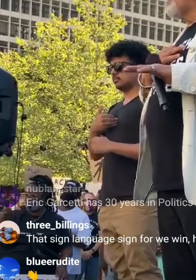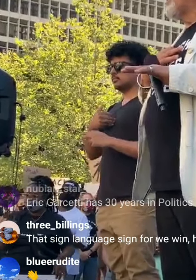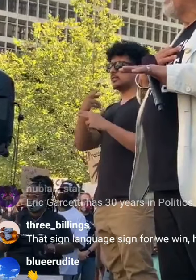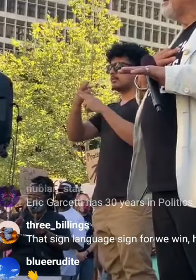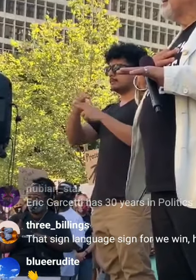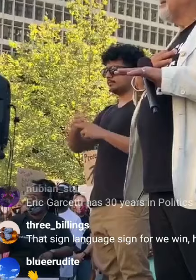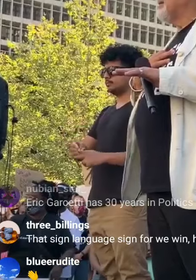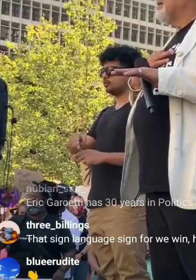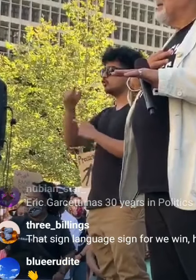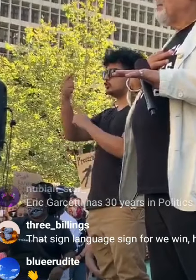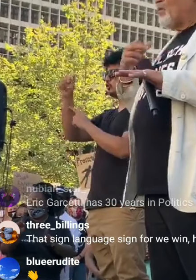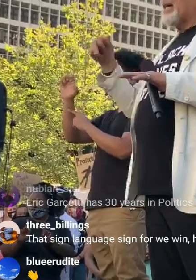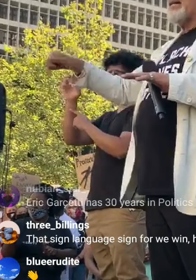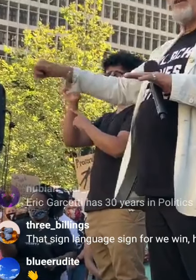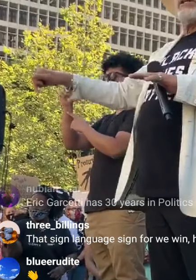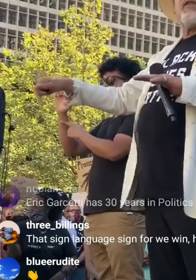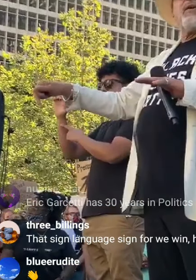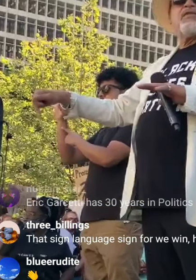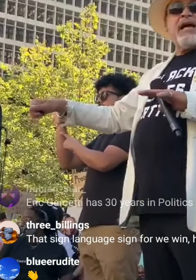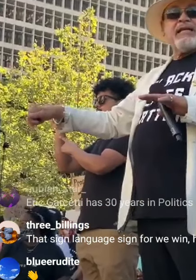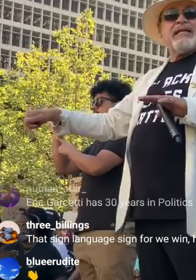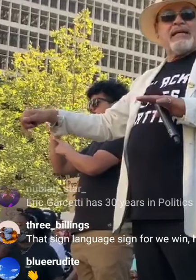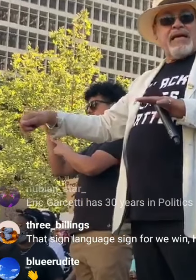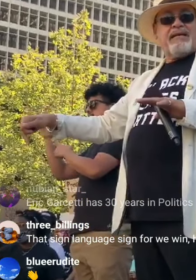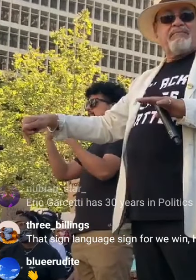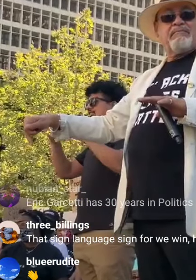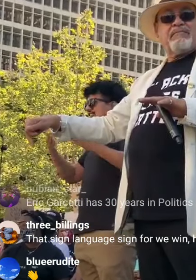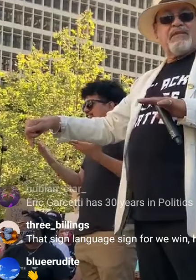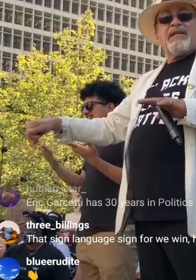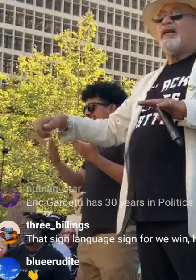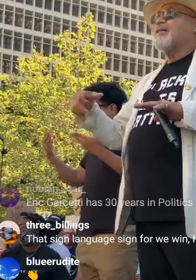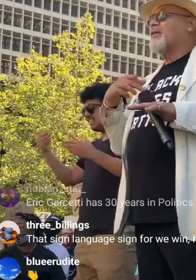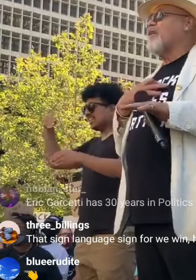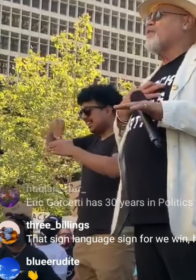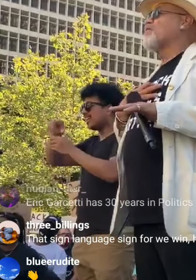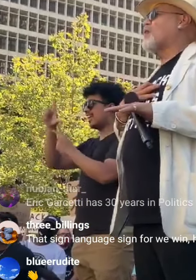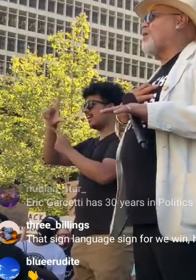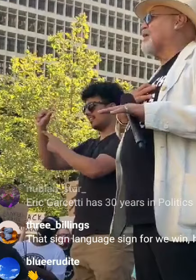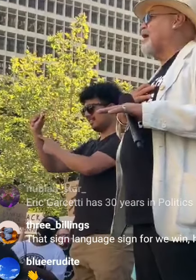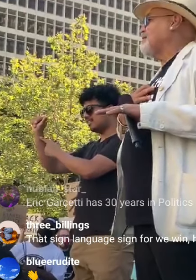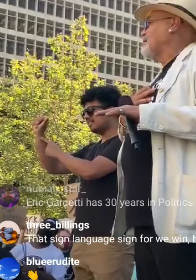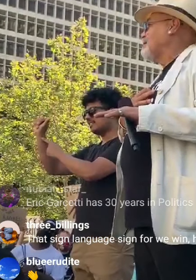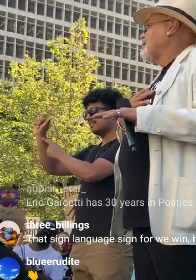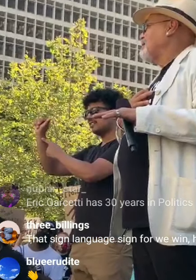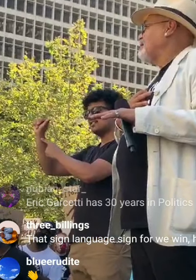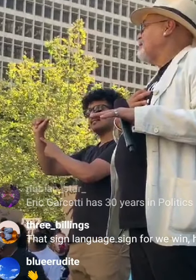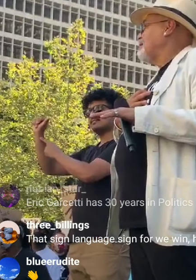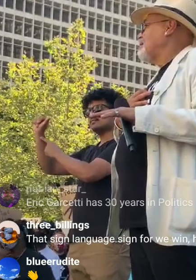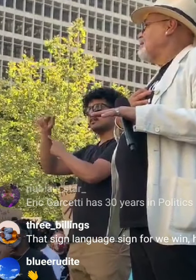out George Floyd, but we got George Floyd's right here in LA. Some of you have called